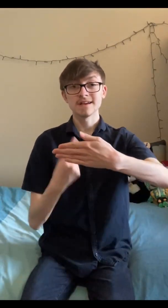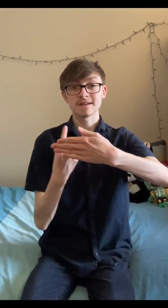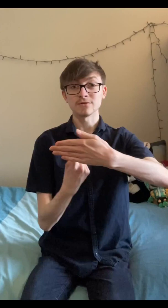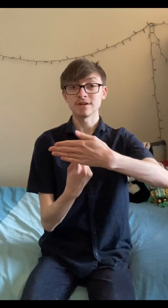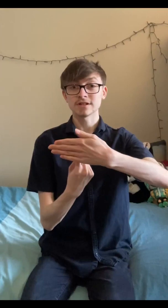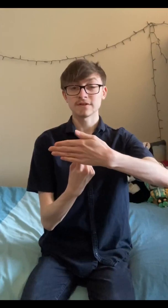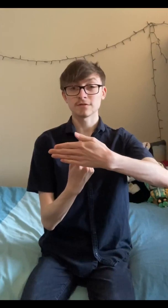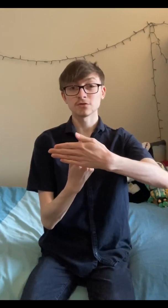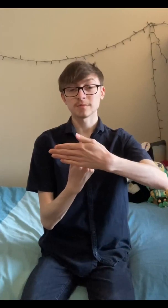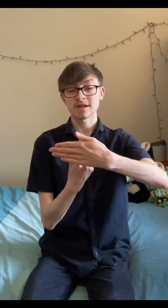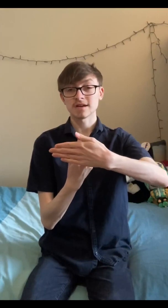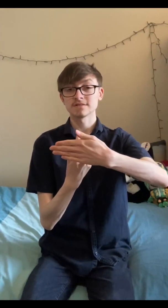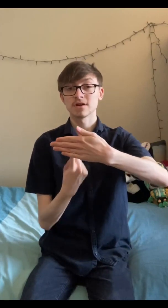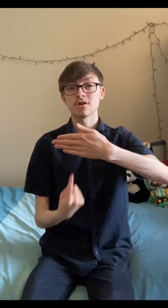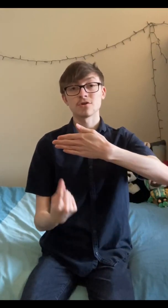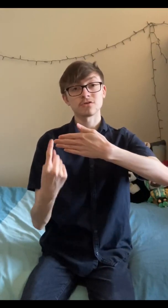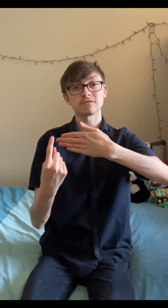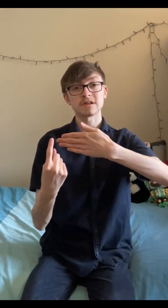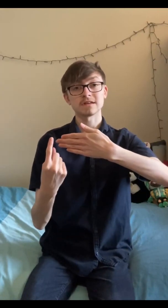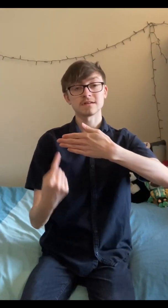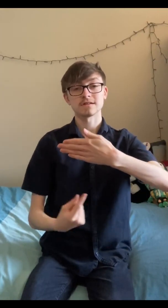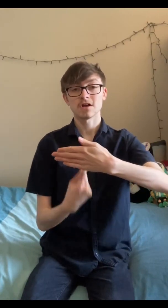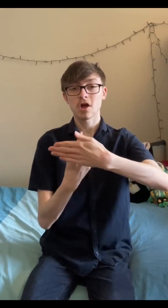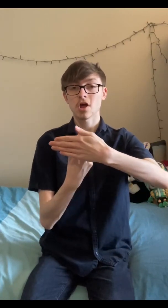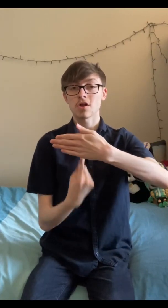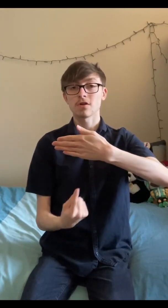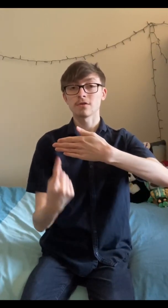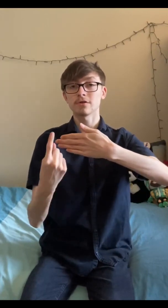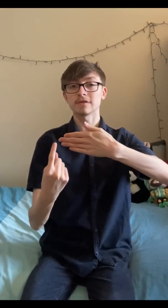give your index finger of your dominant hand, lonely. Lonely.